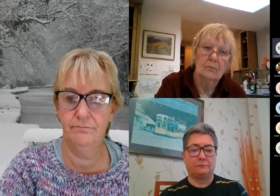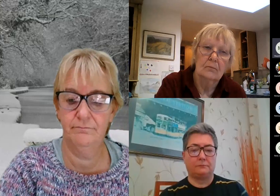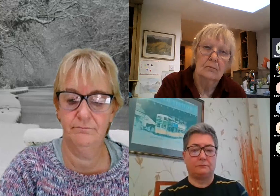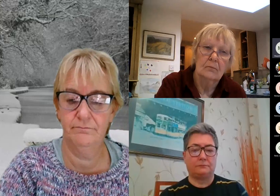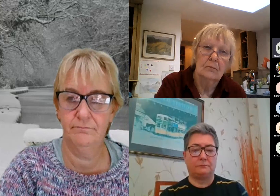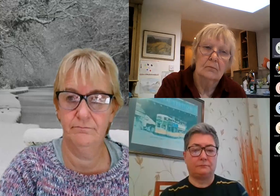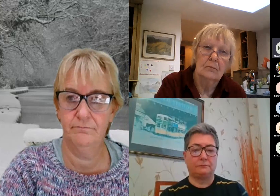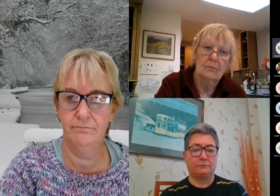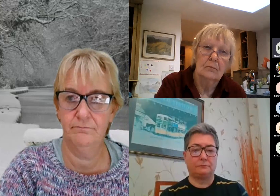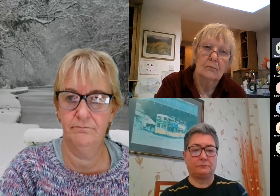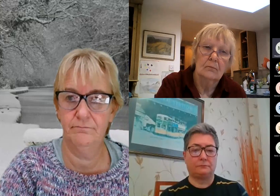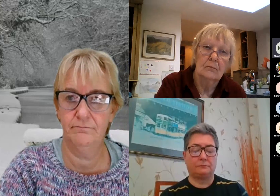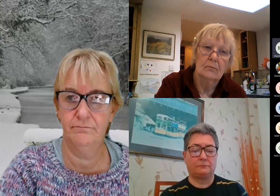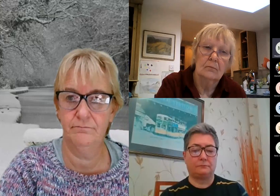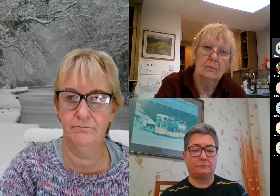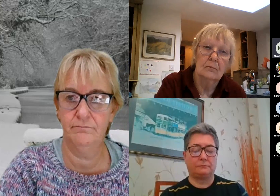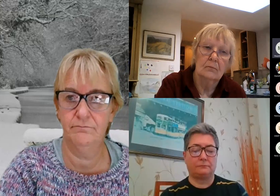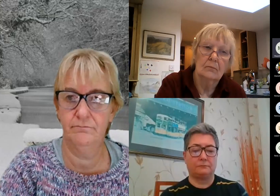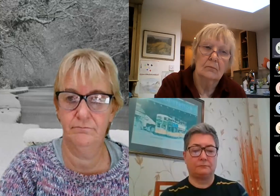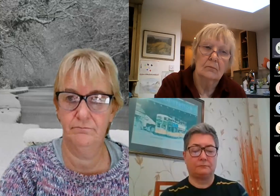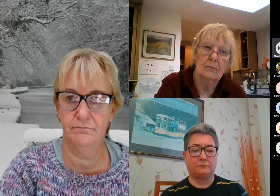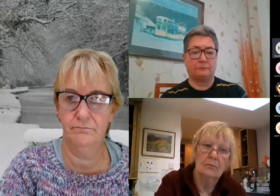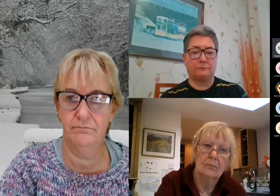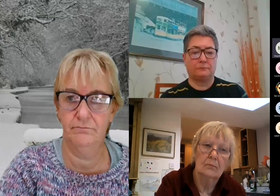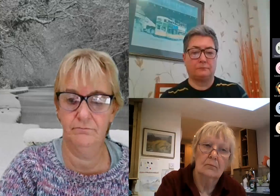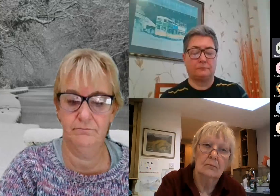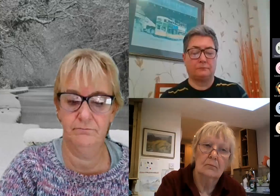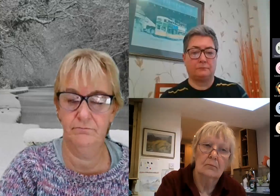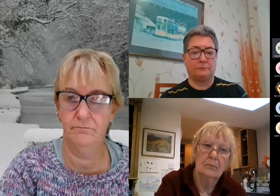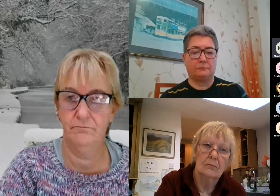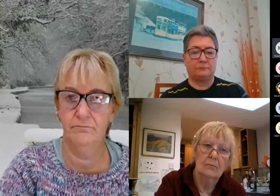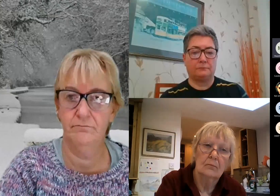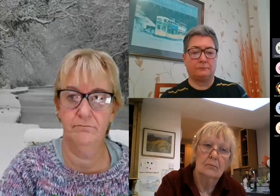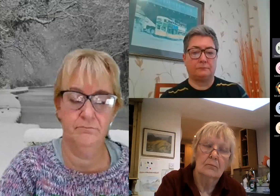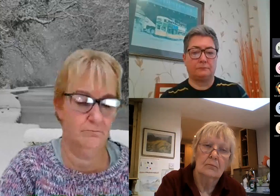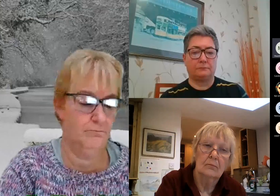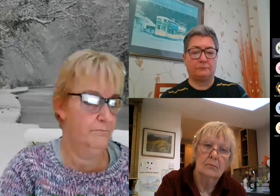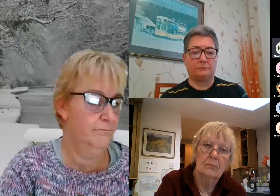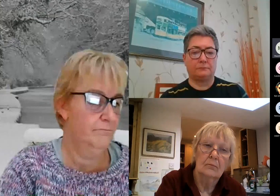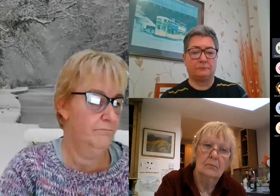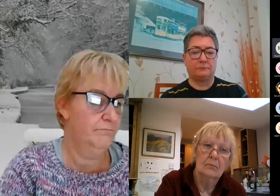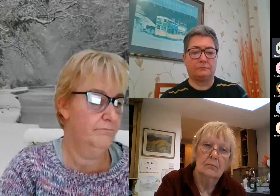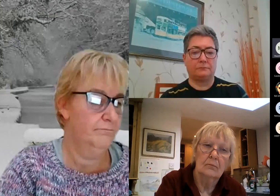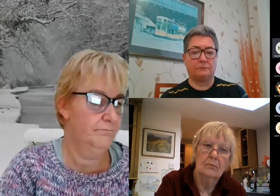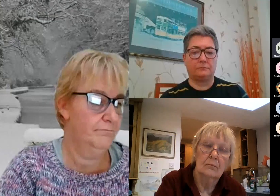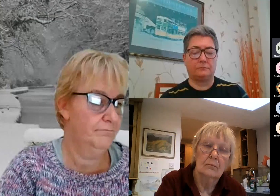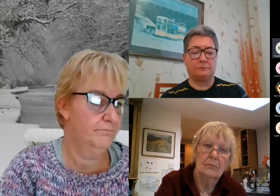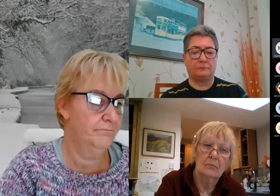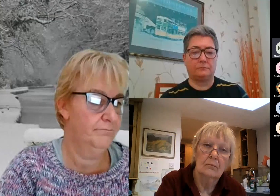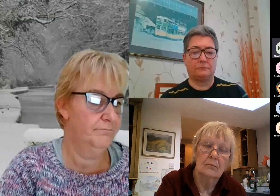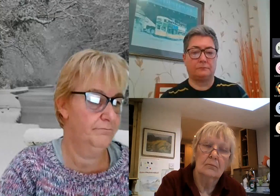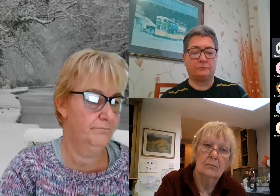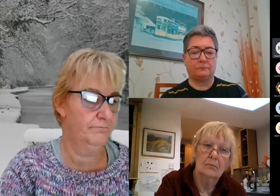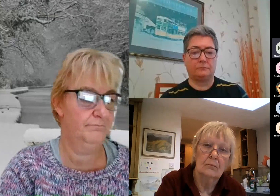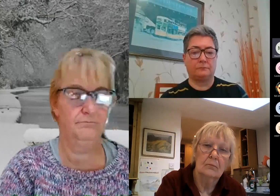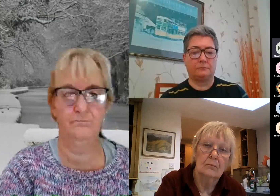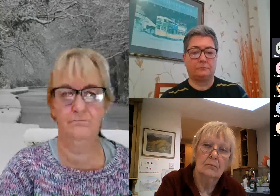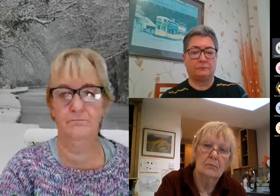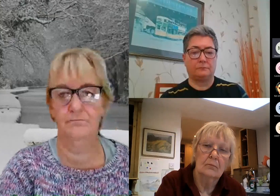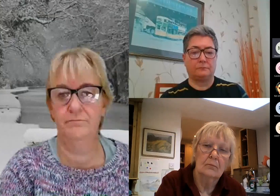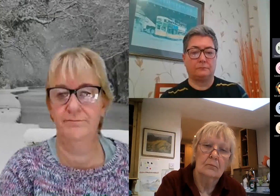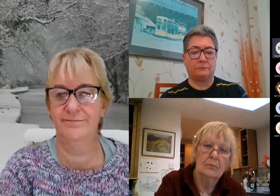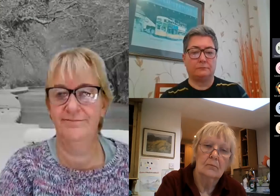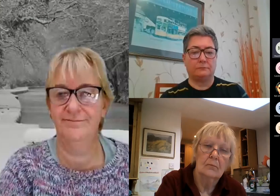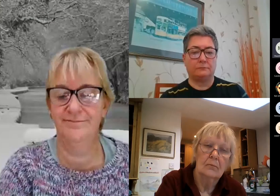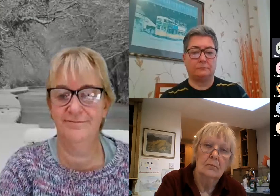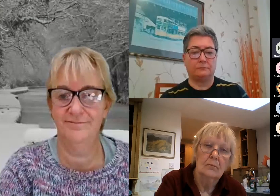There is some very useful advice on a website that I'm hoping Caroline will be able to put